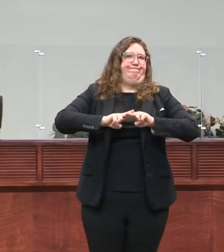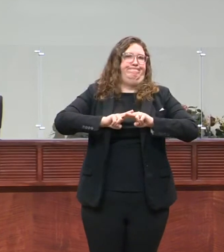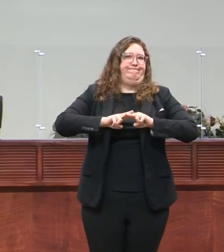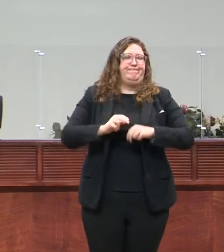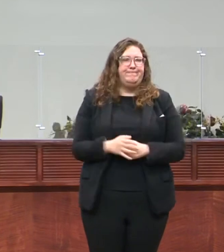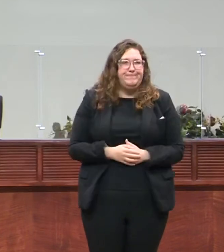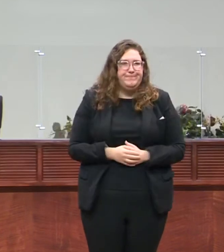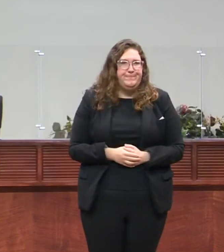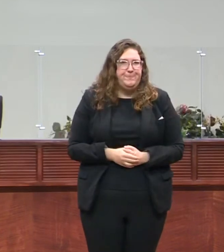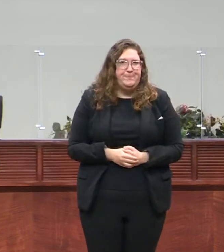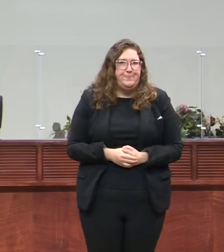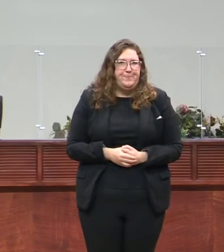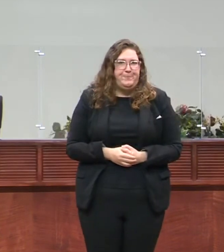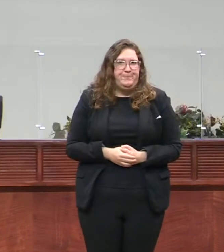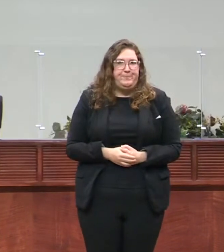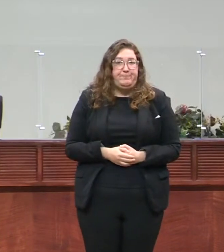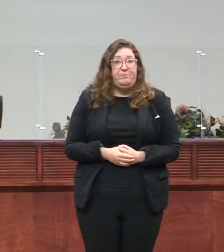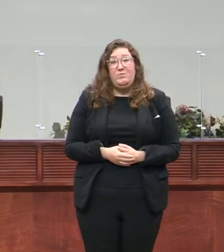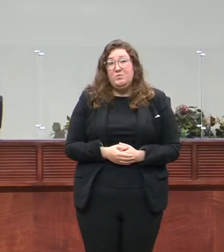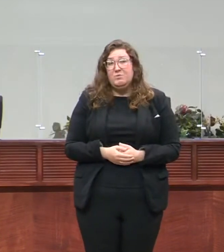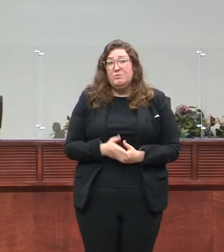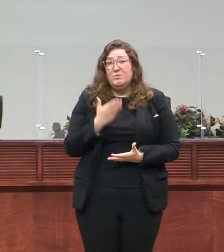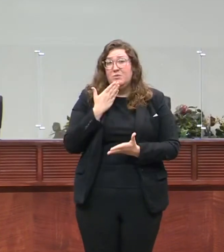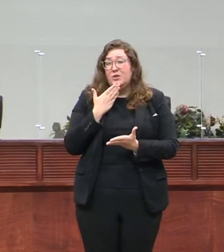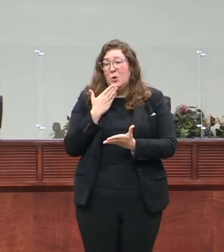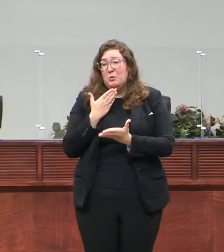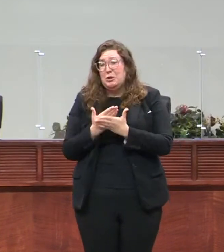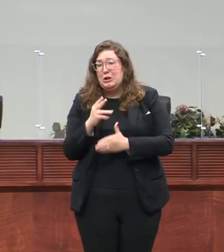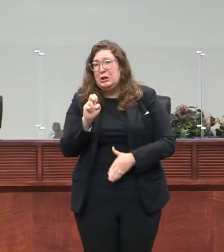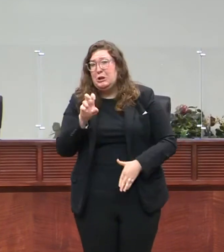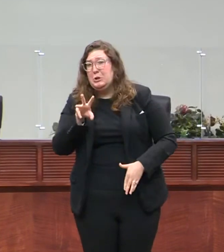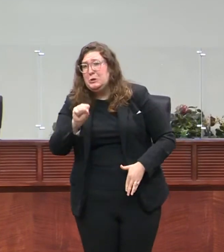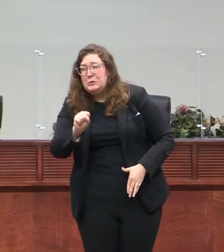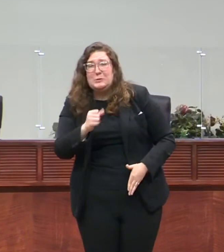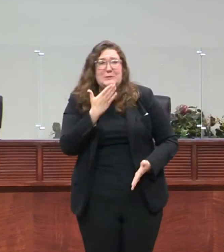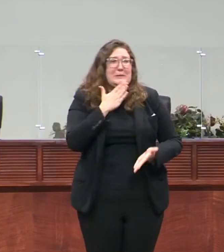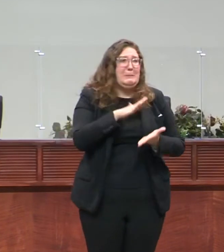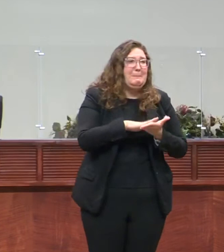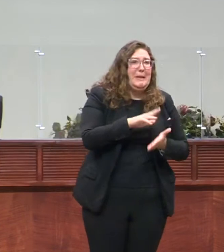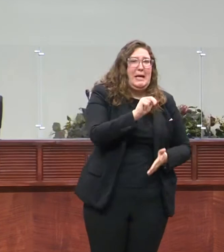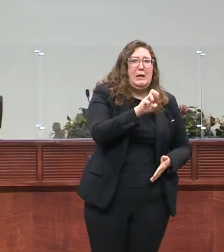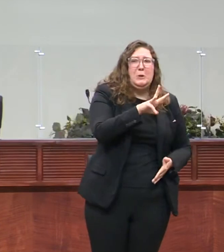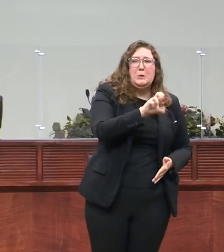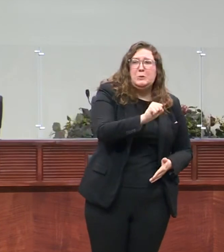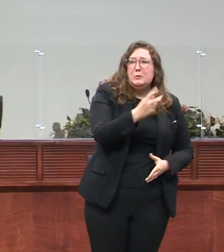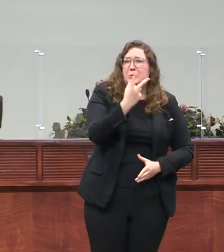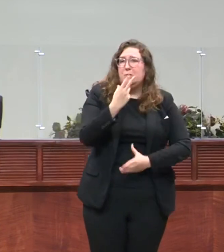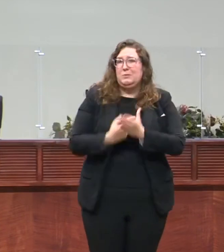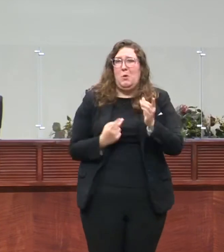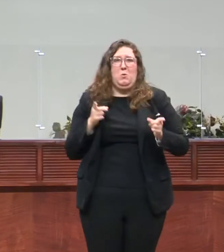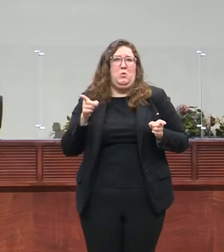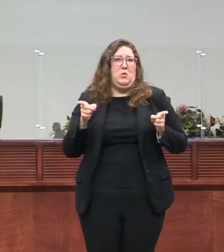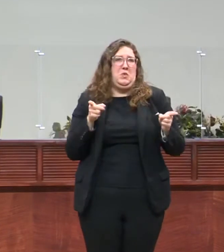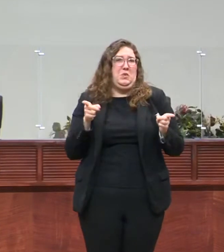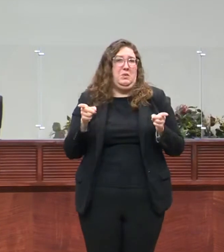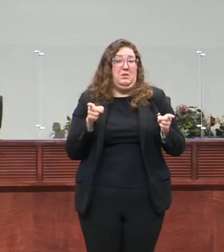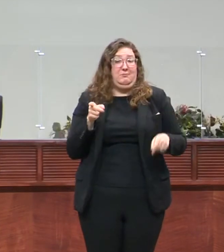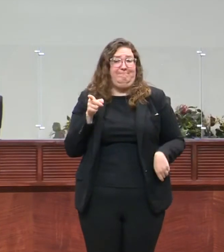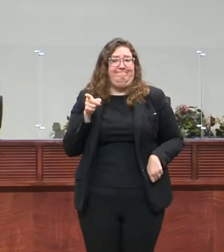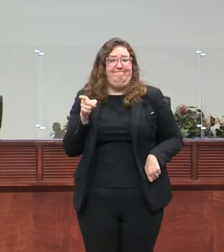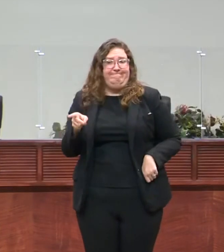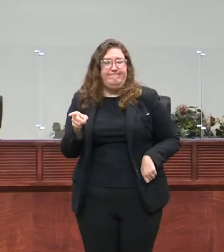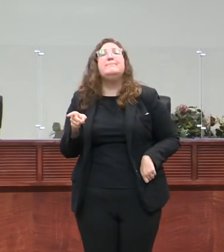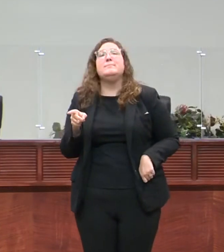briefing. So there's good news and the bad news, and I'm sharing with you. If there's any good